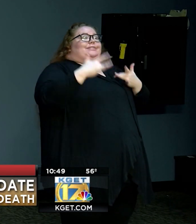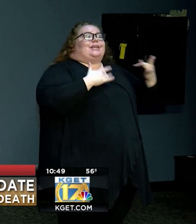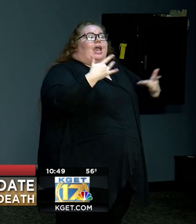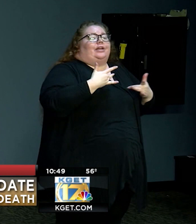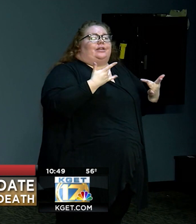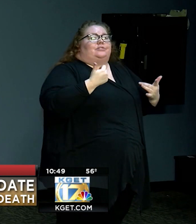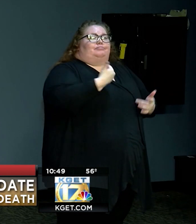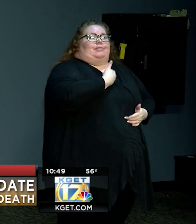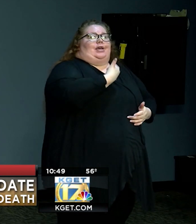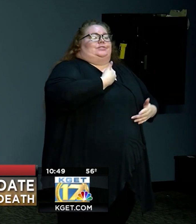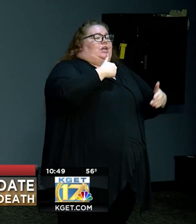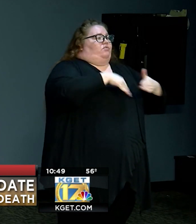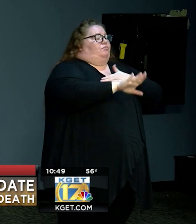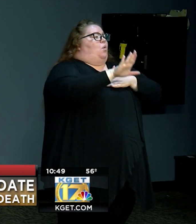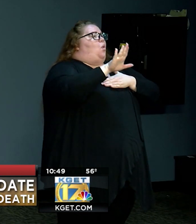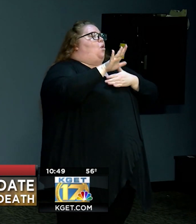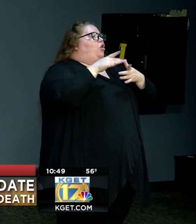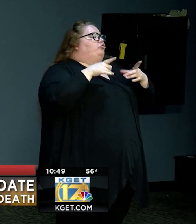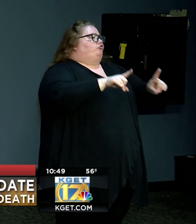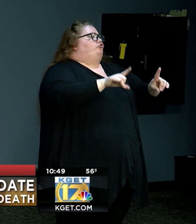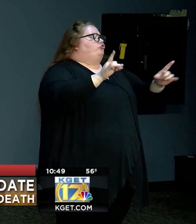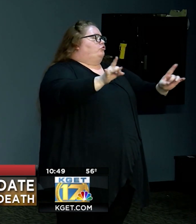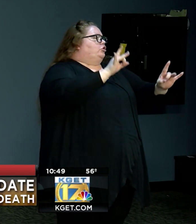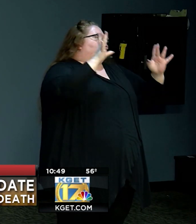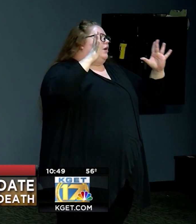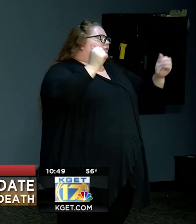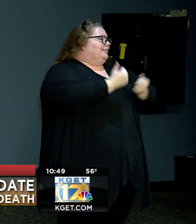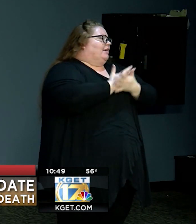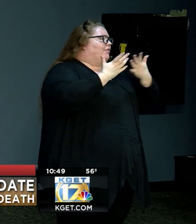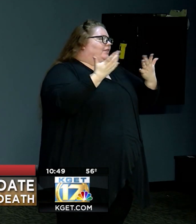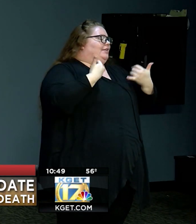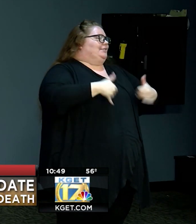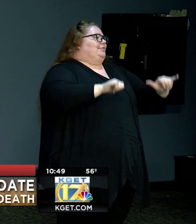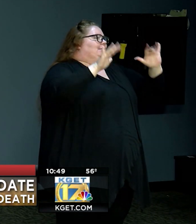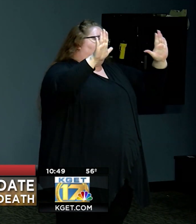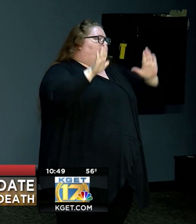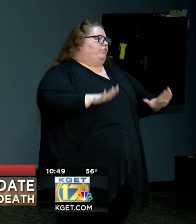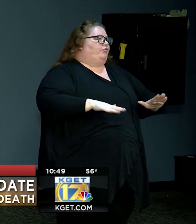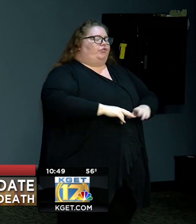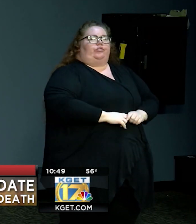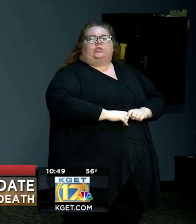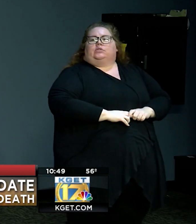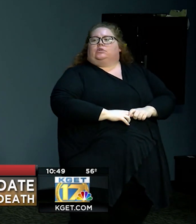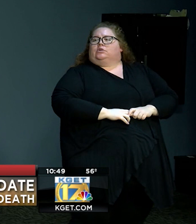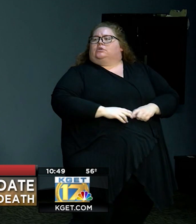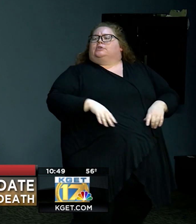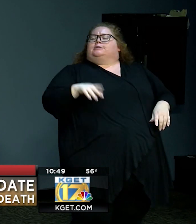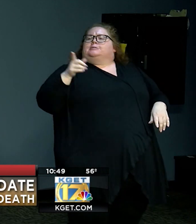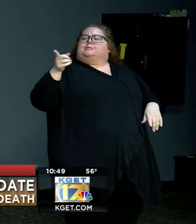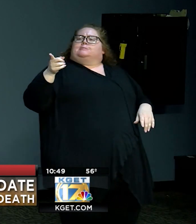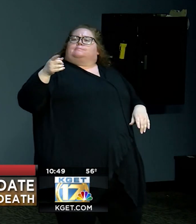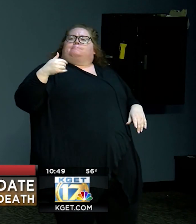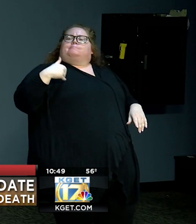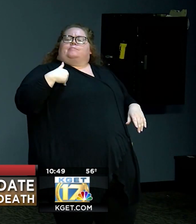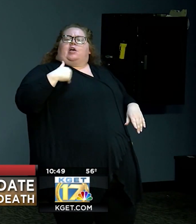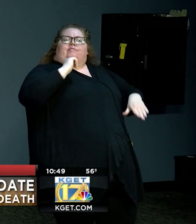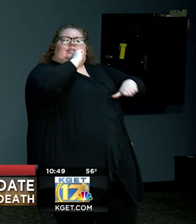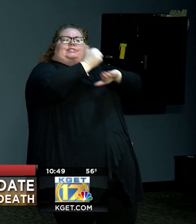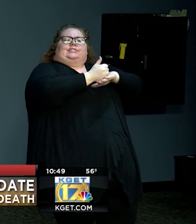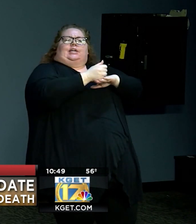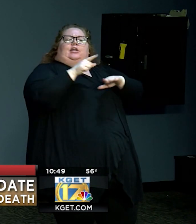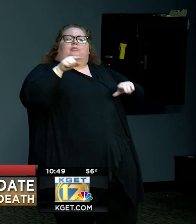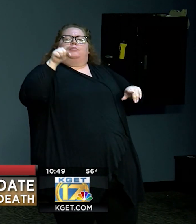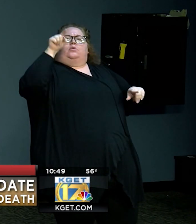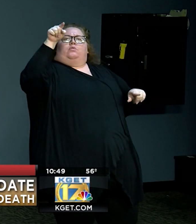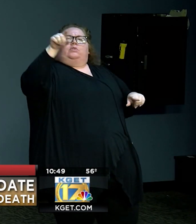born during the crisis and everything's still great. In the situation at the fairgrounds, the facilities being